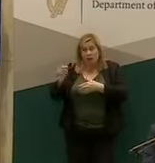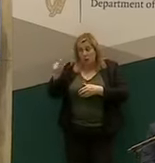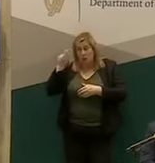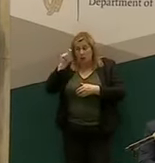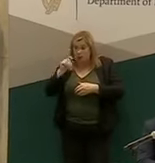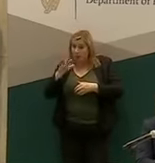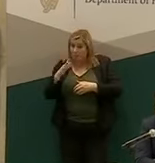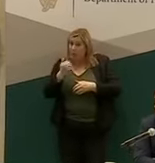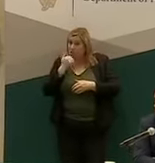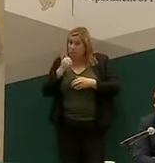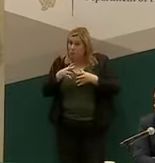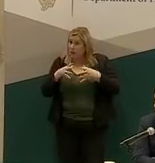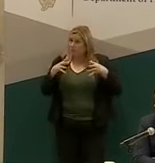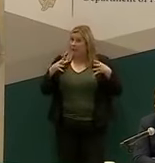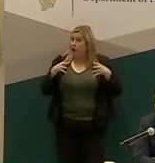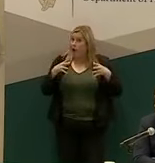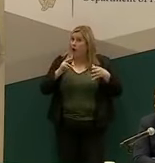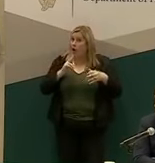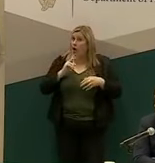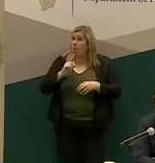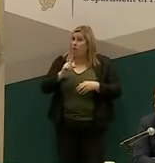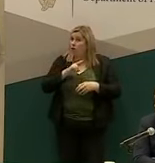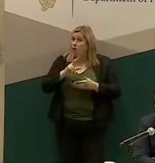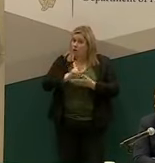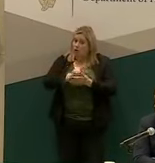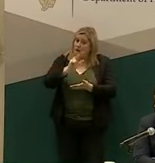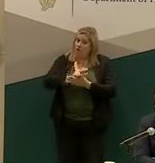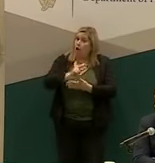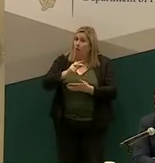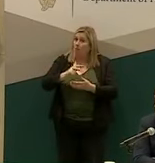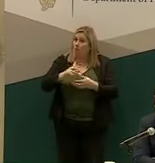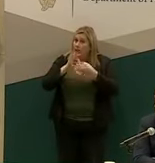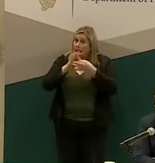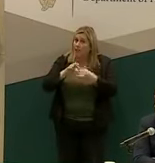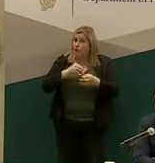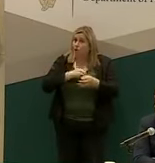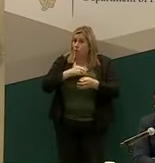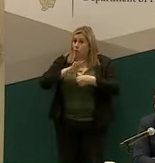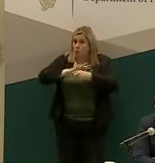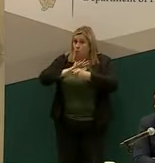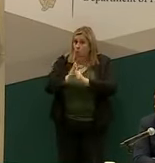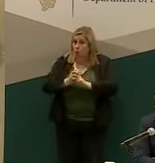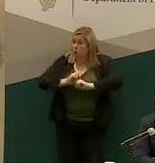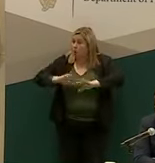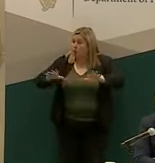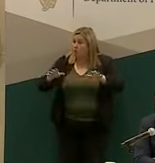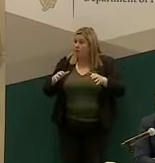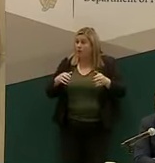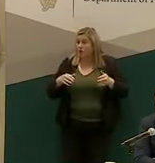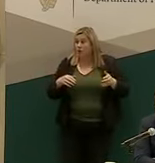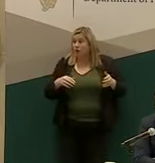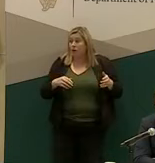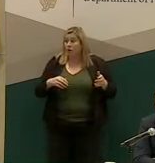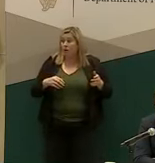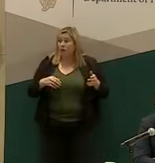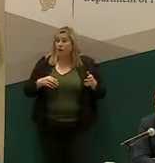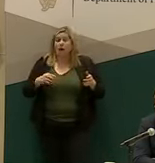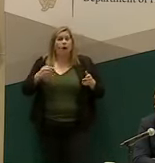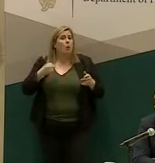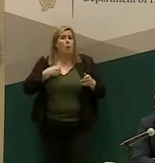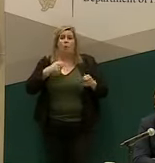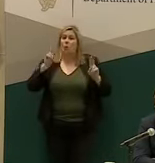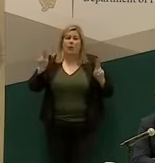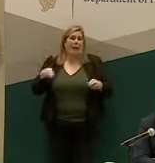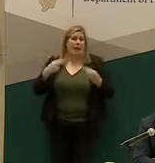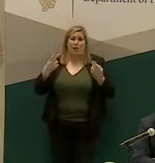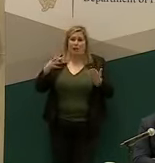of unconfirmed COVID-19 deaths in nursing home settings? What's impossible, we couldn't say we identified every single